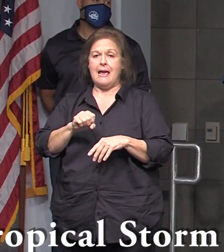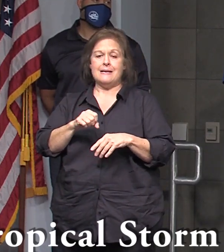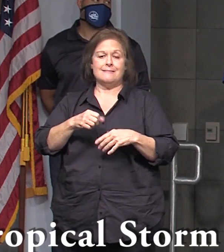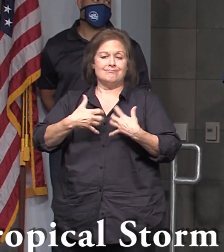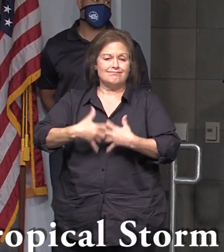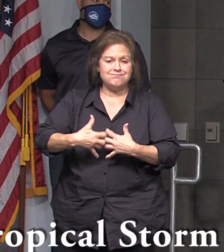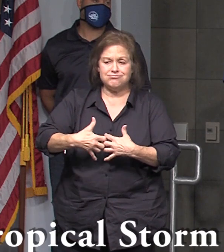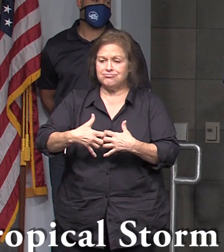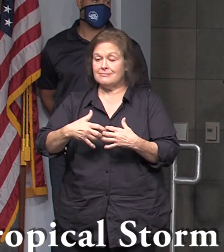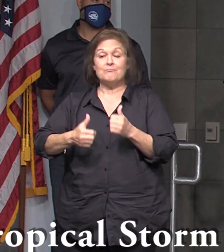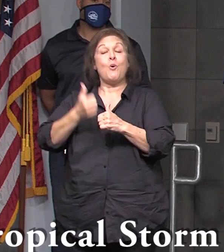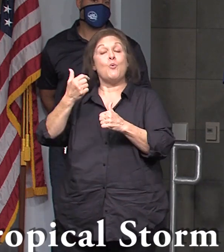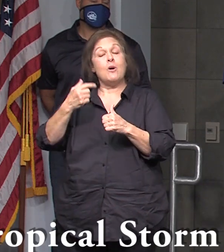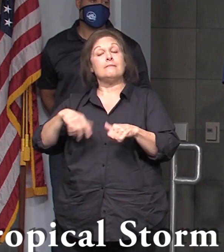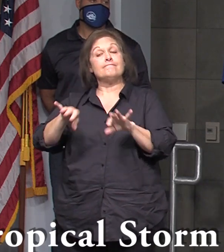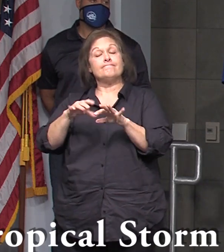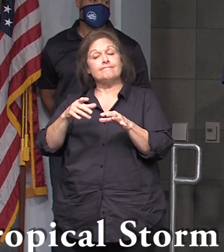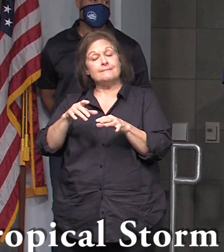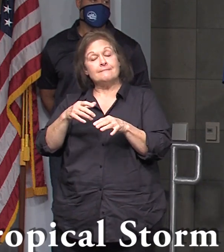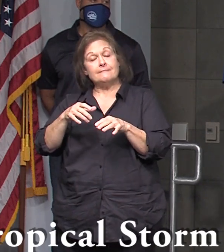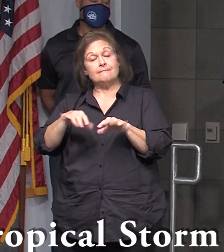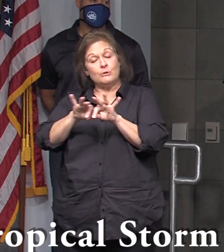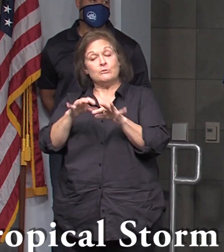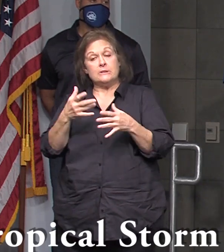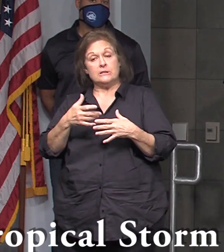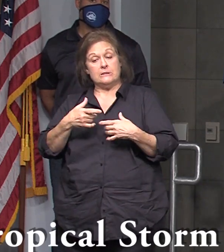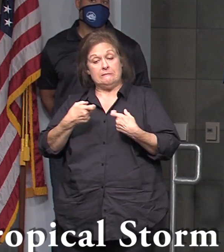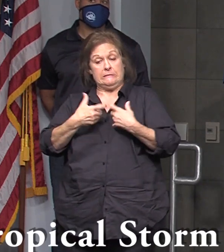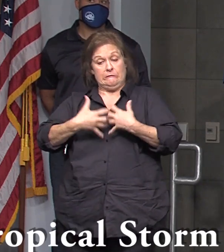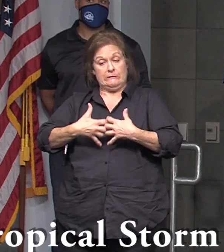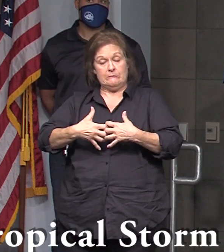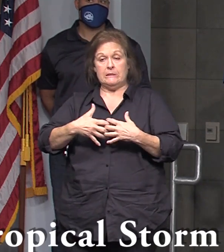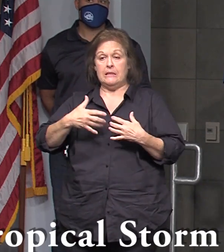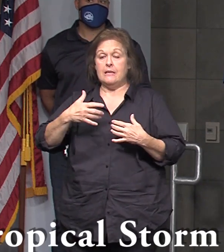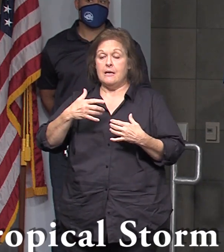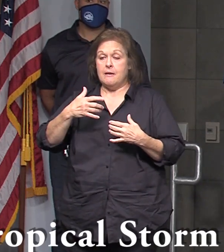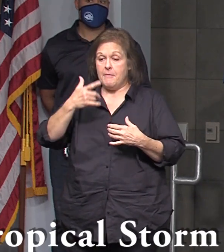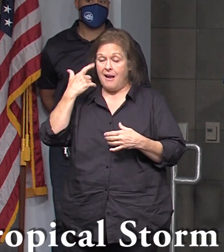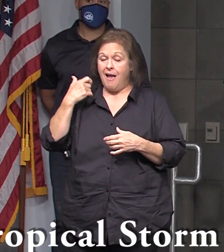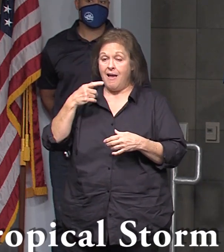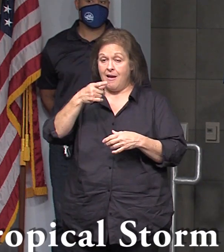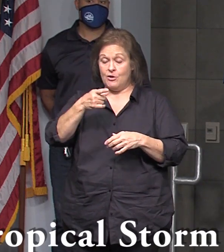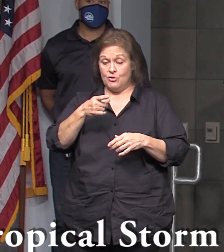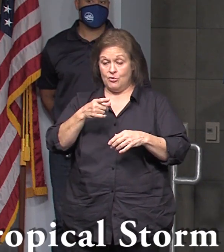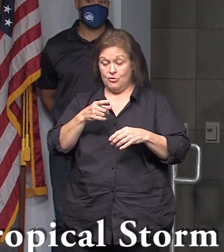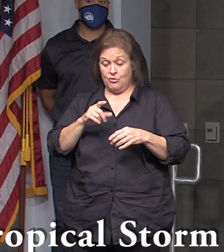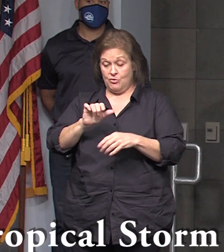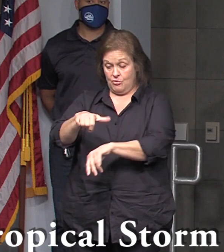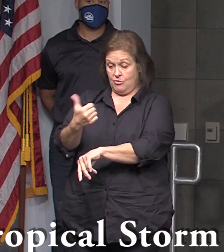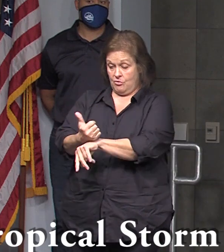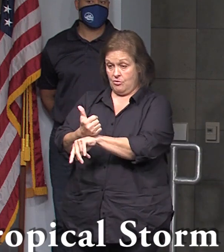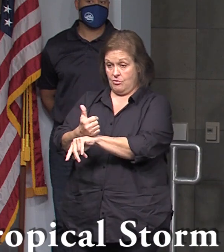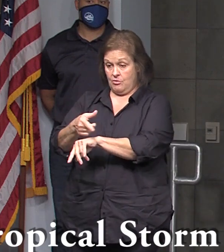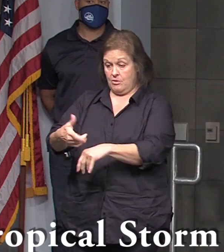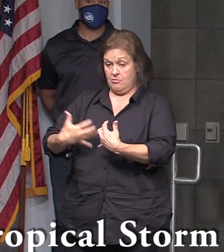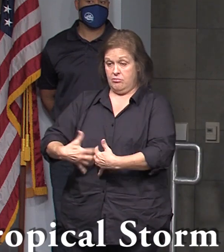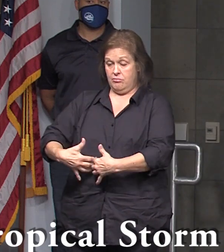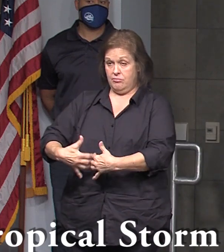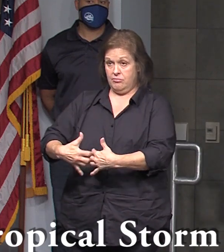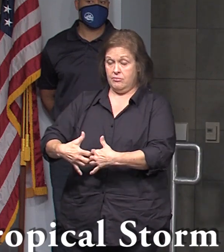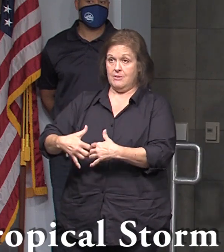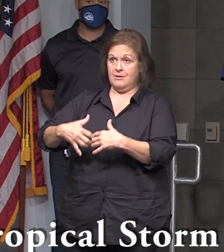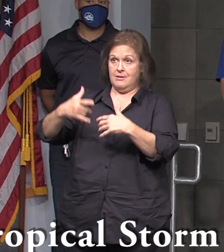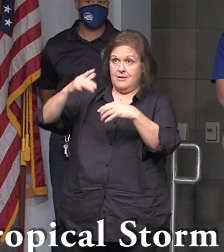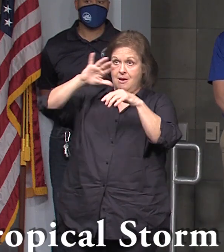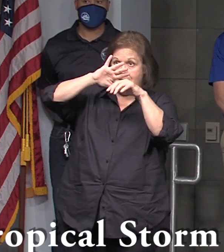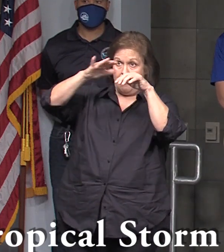device, especially a generator, anywhere near your home. Even under an eave, the vapors will the fumes, if you will get into your